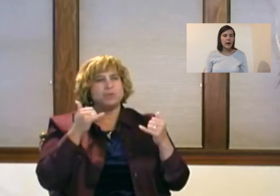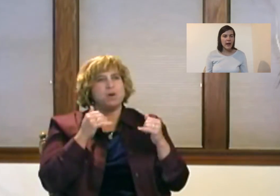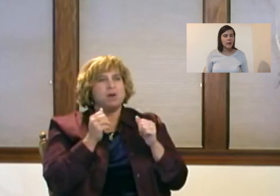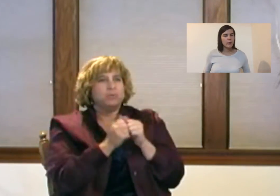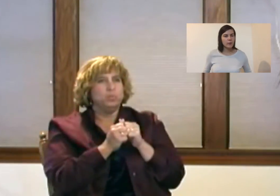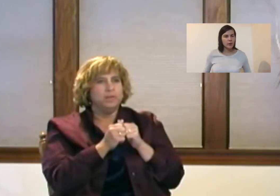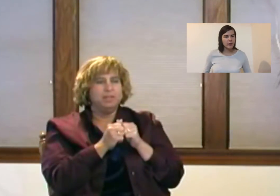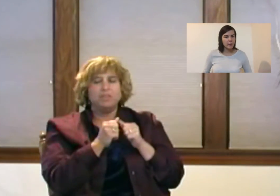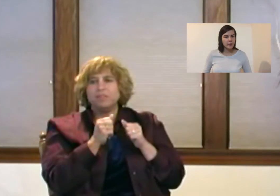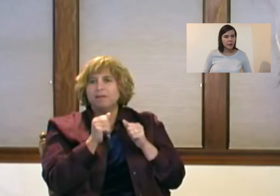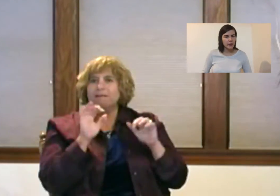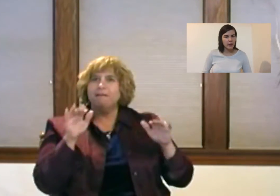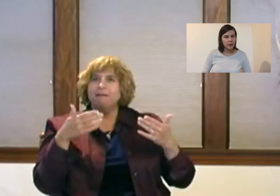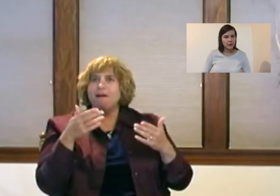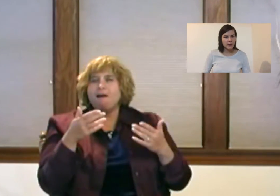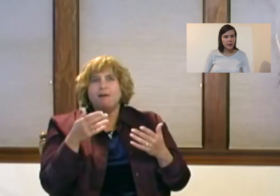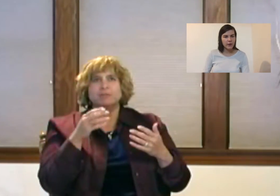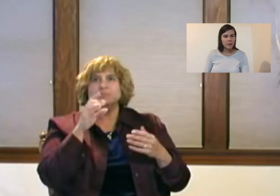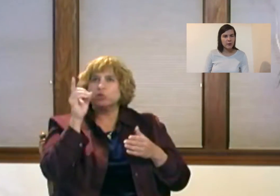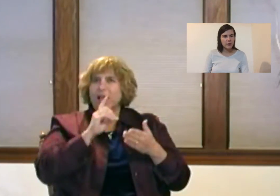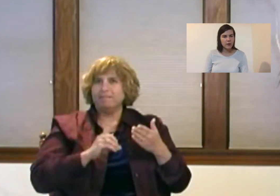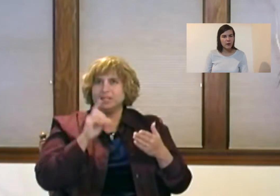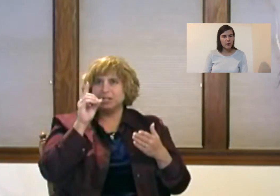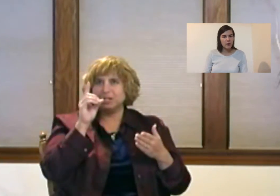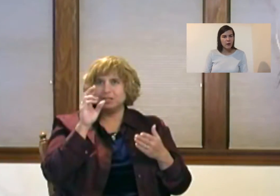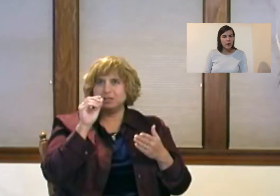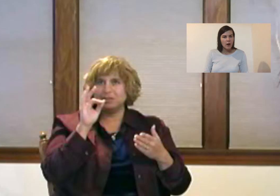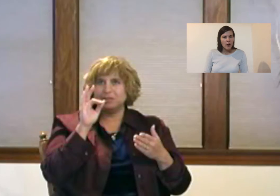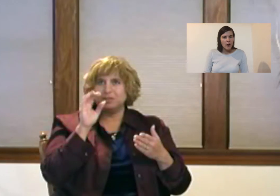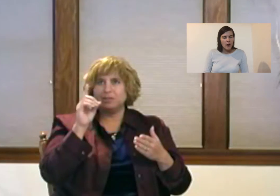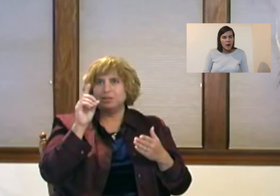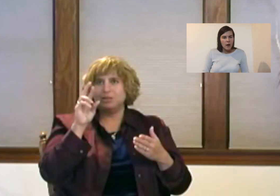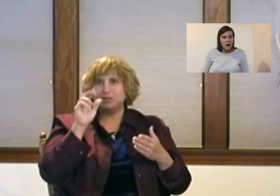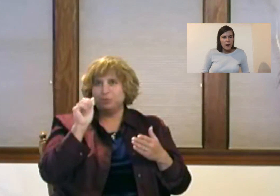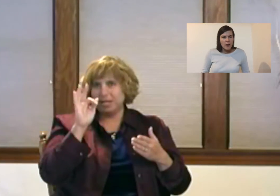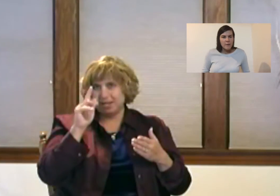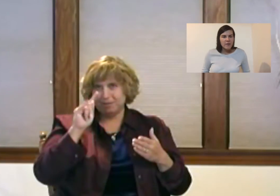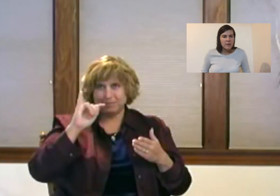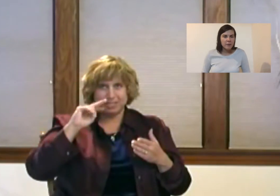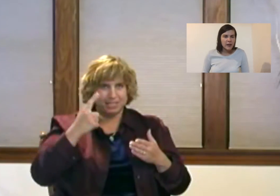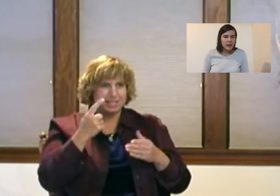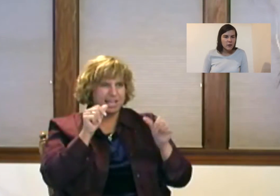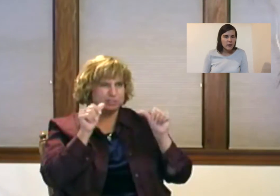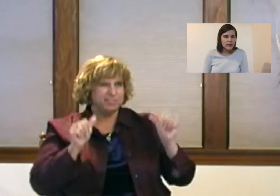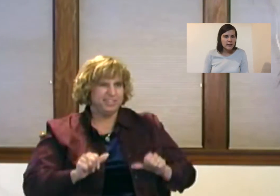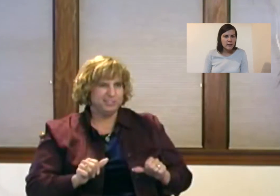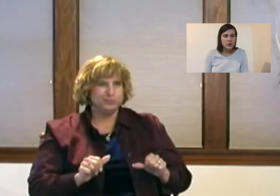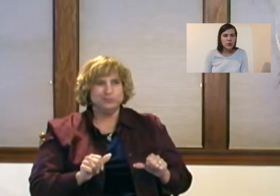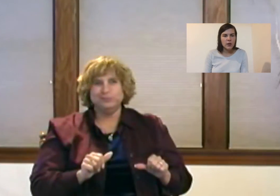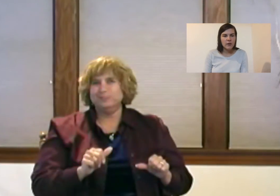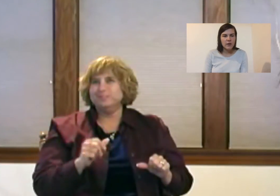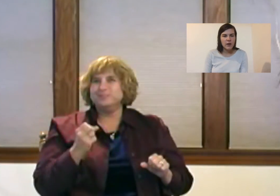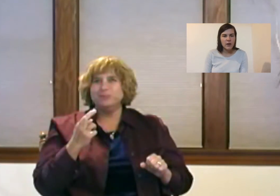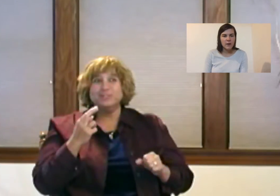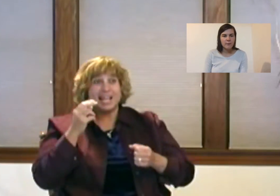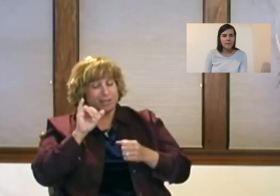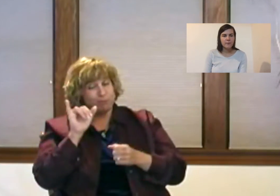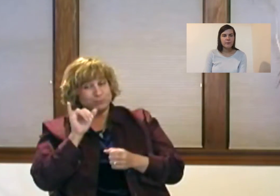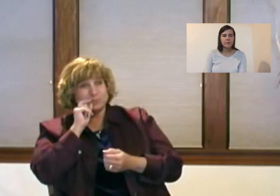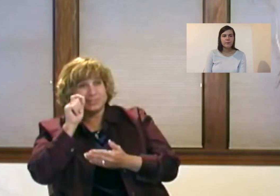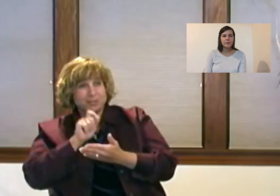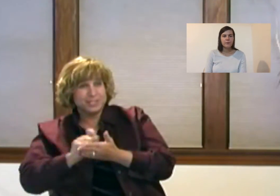I want to add one more thing before we close here. On the computer, I've been playing with some sort of